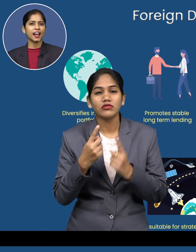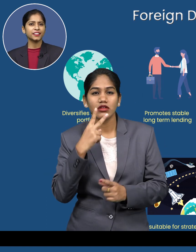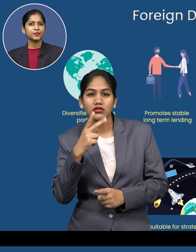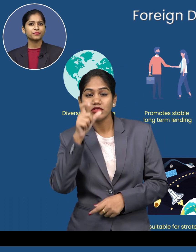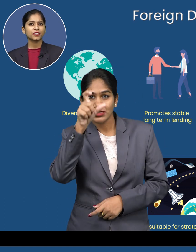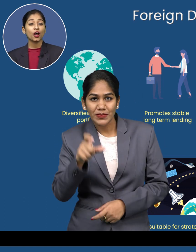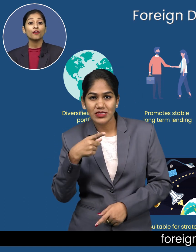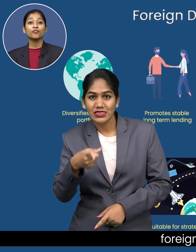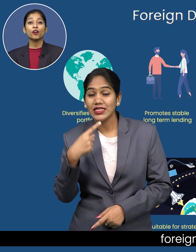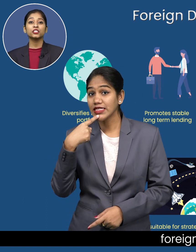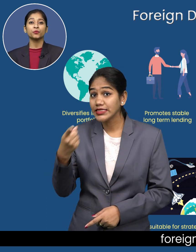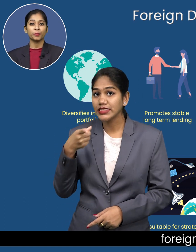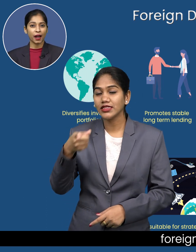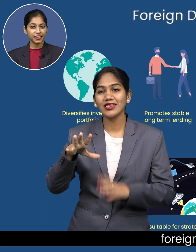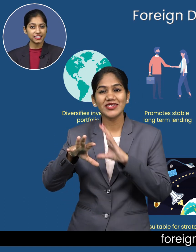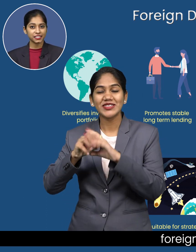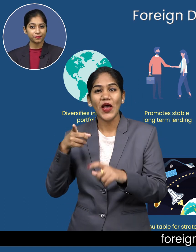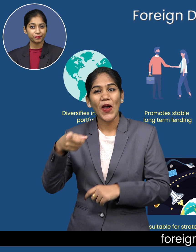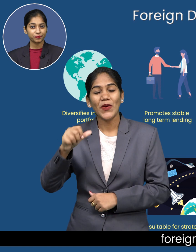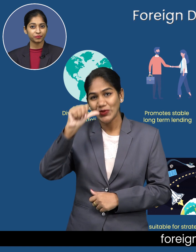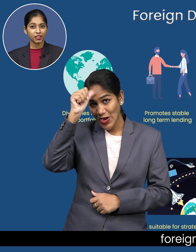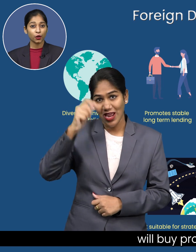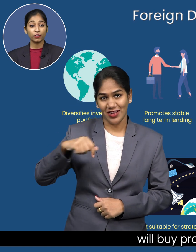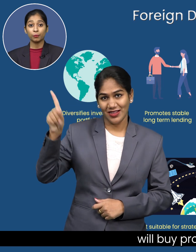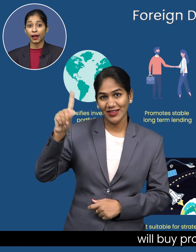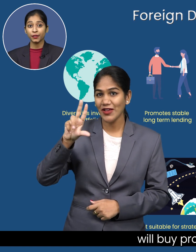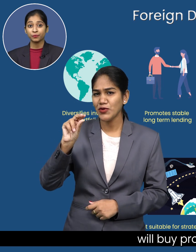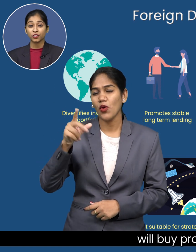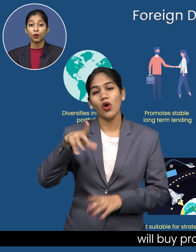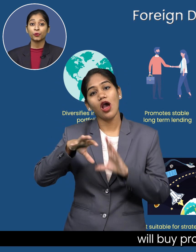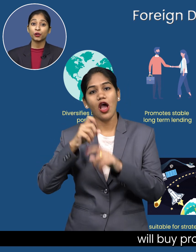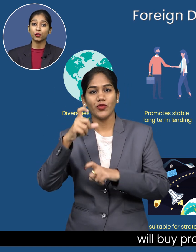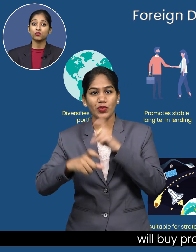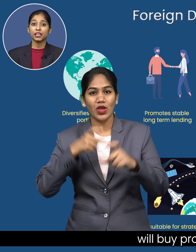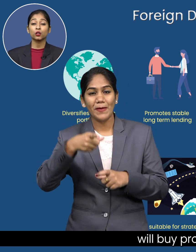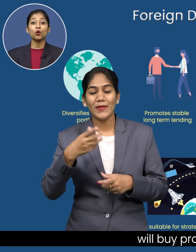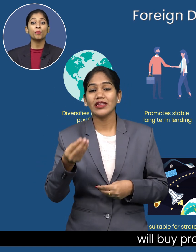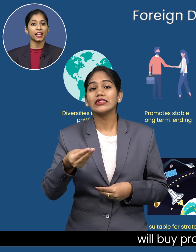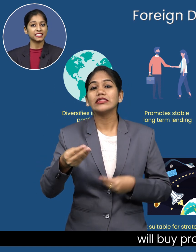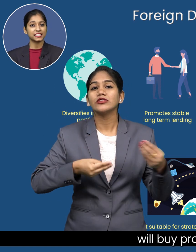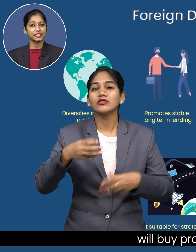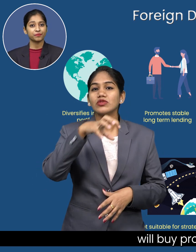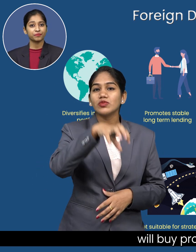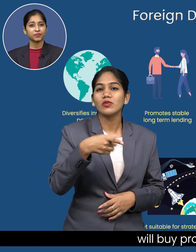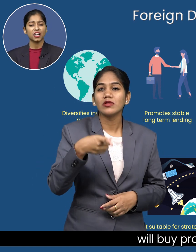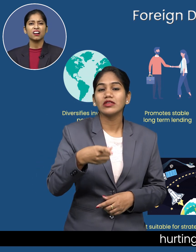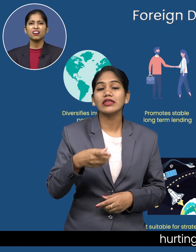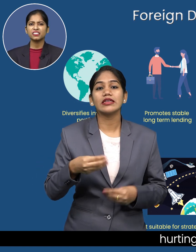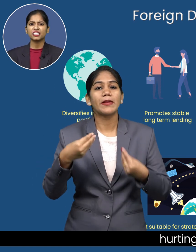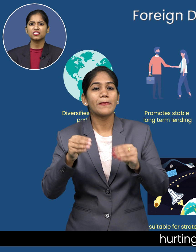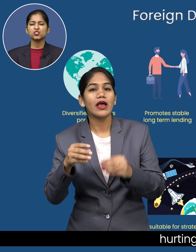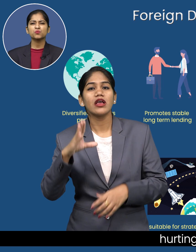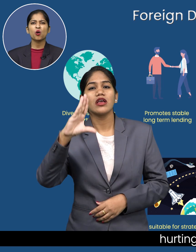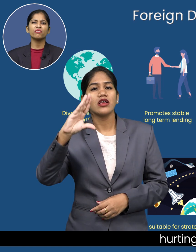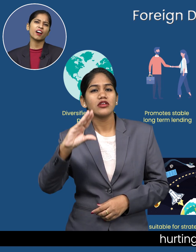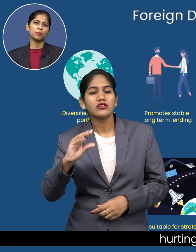say that foreign supermarkets will buy produce at low prices,